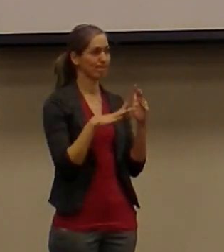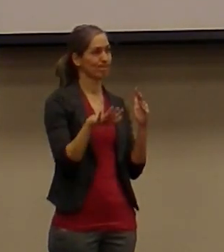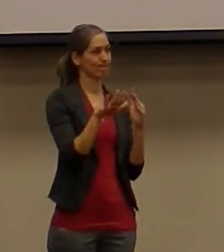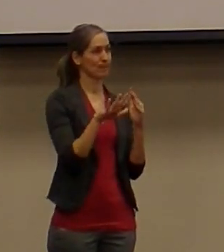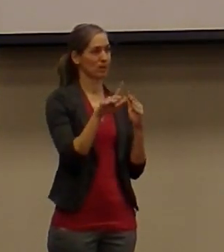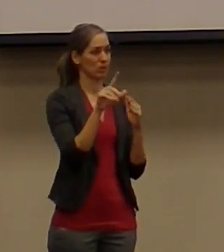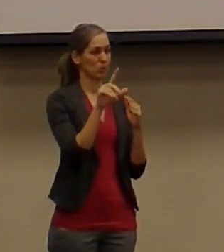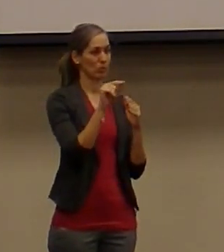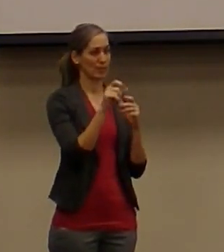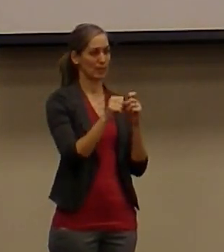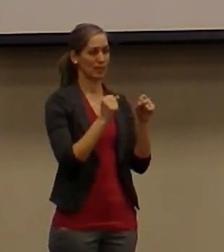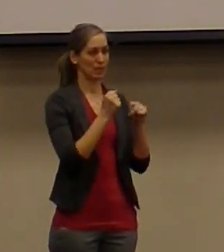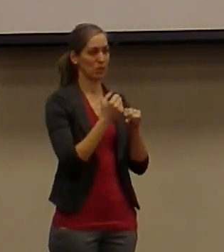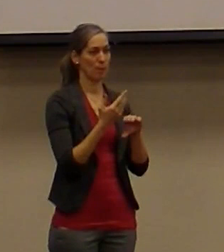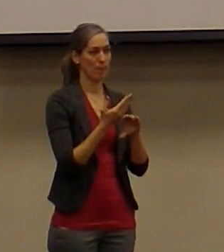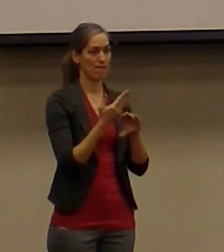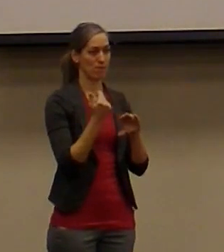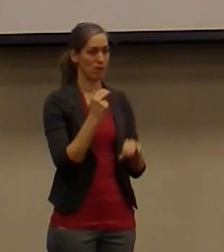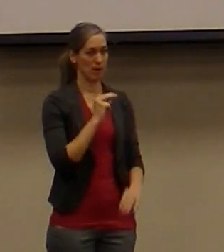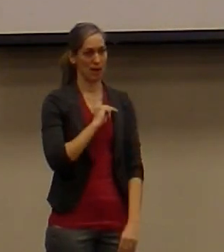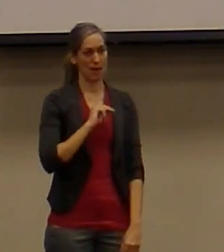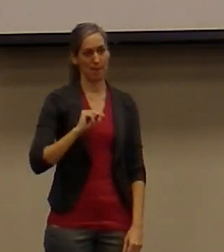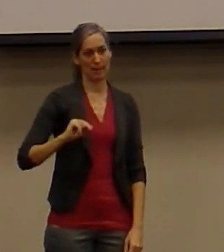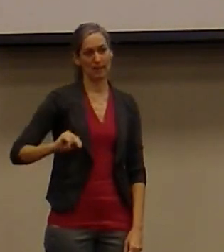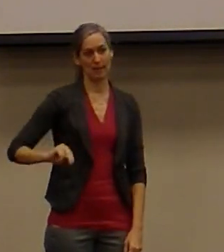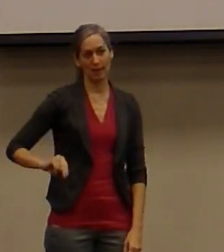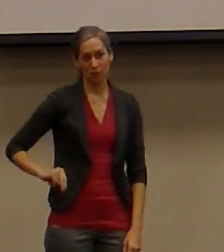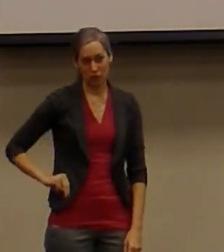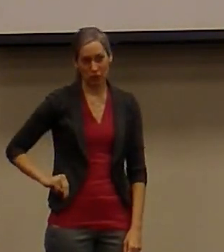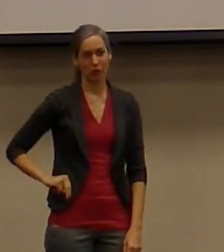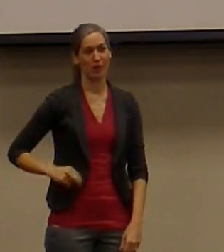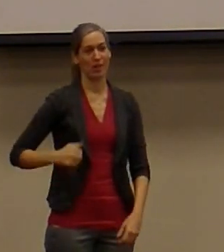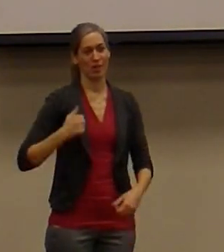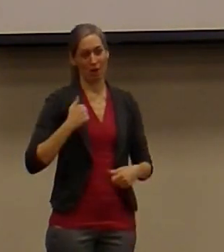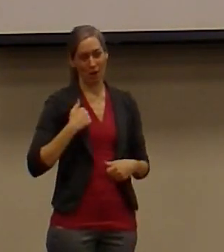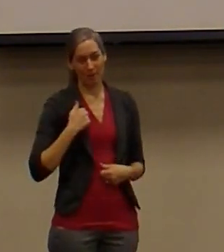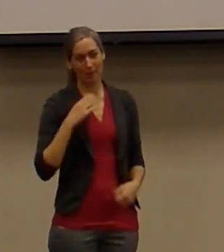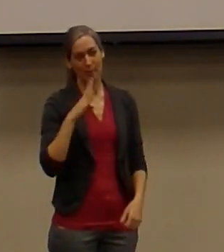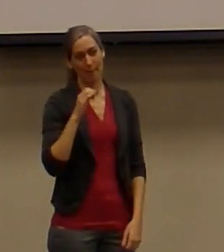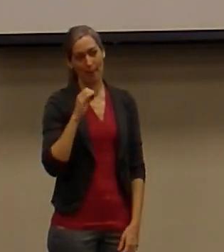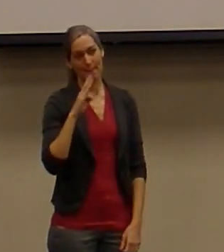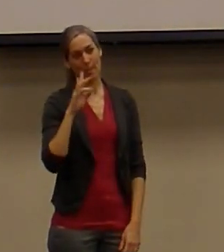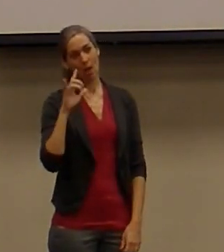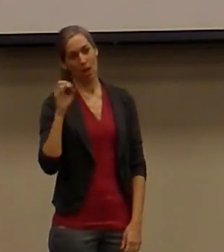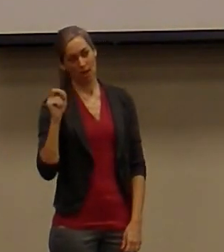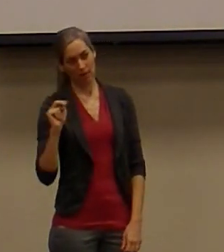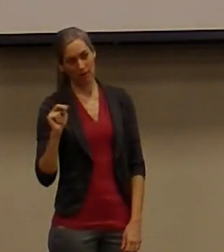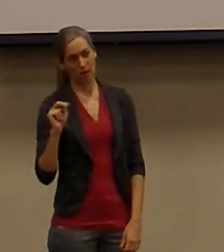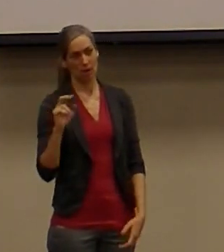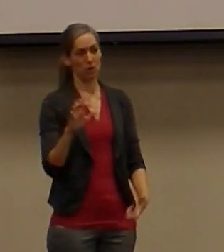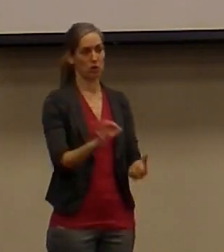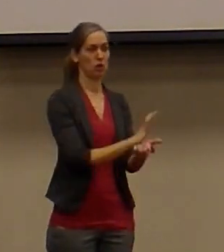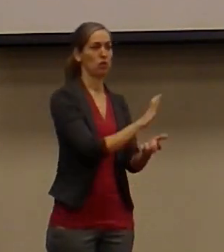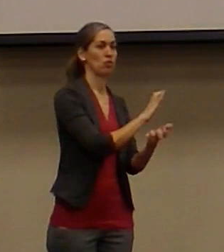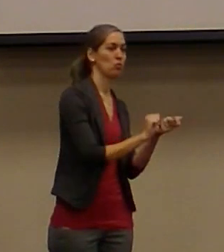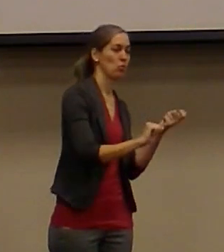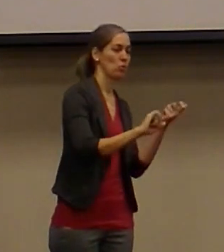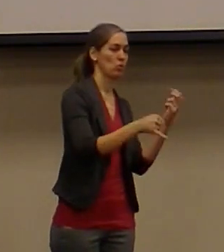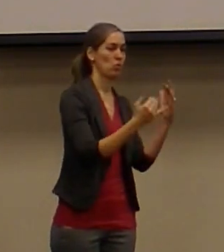before Nebuchadnezzar and the armies of Babylon destroy the city of Jerusalem and the nation of Judah.